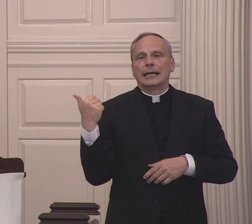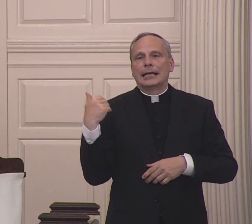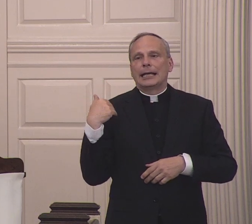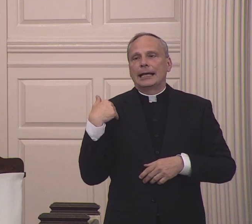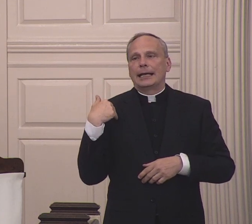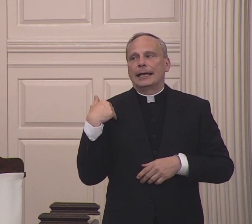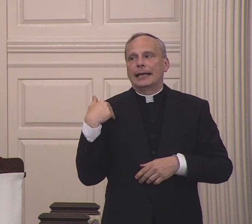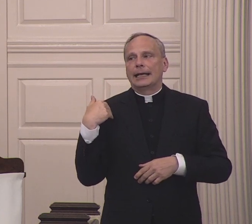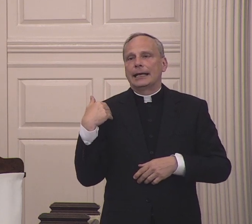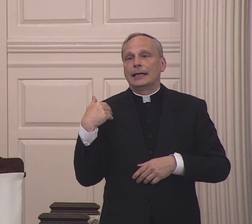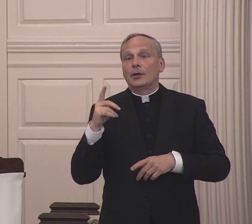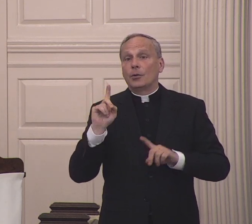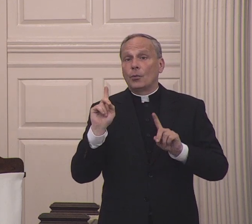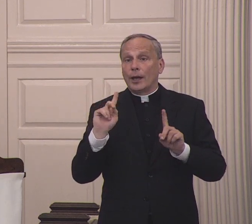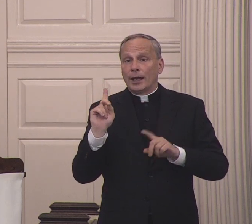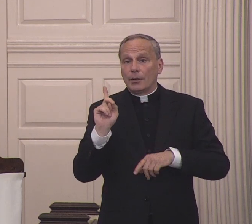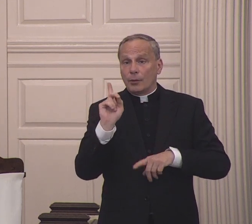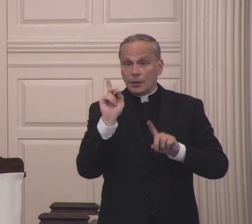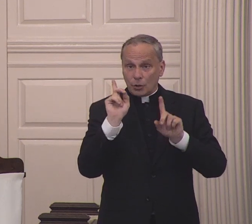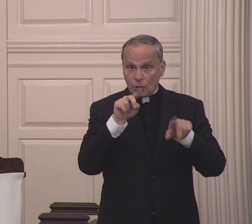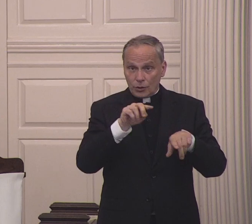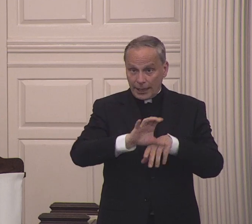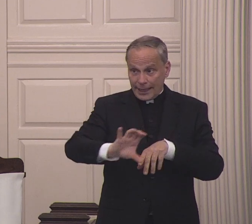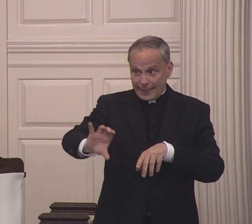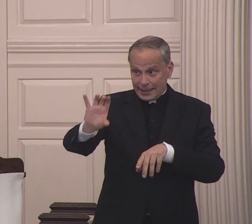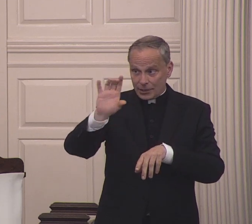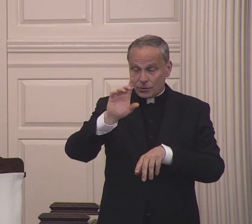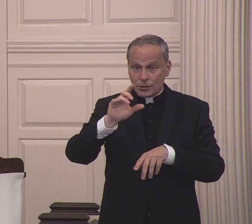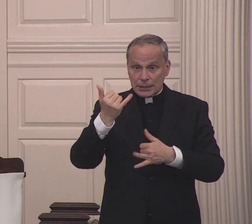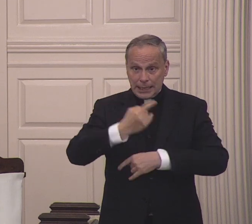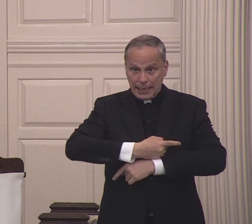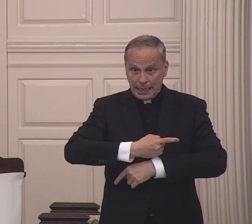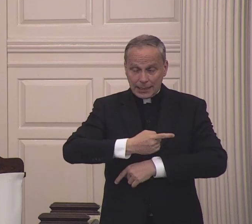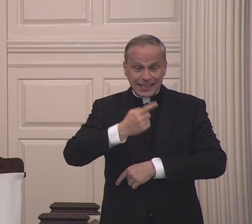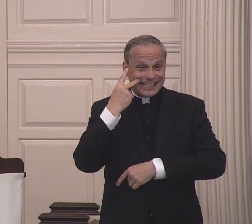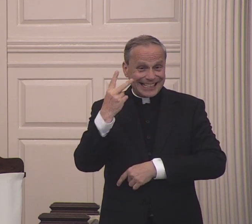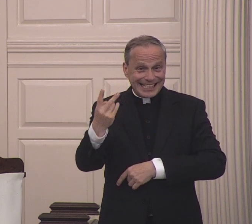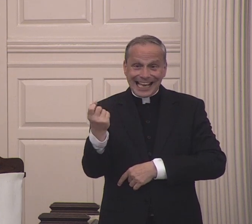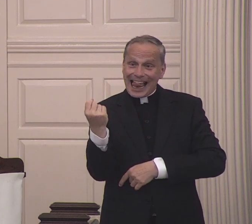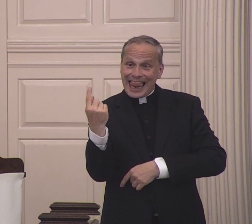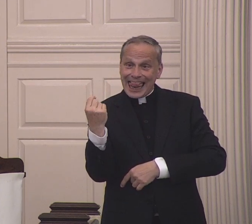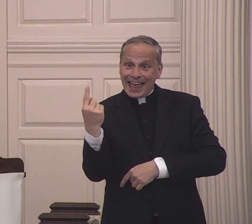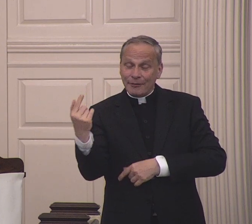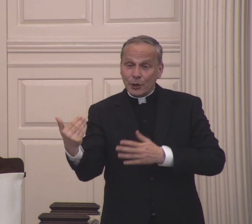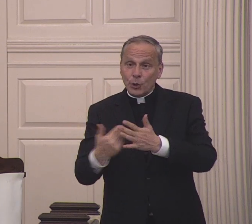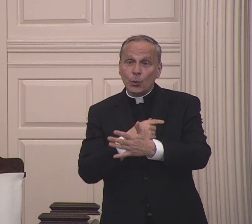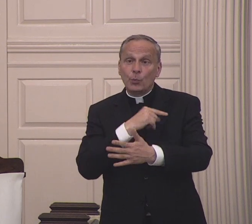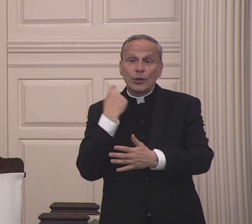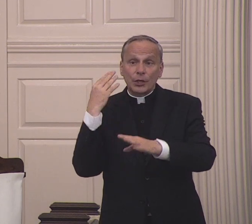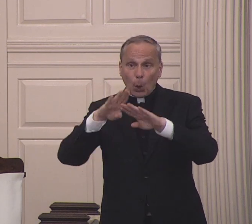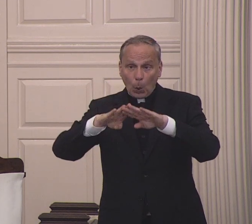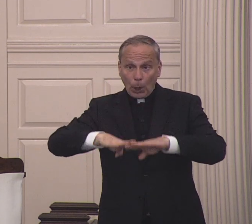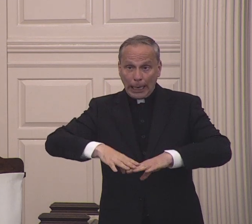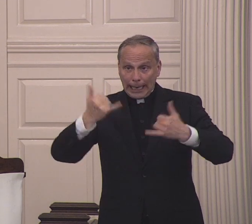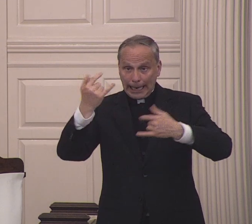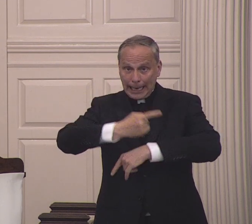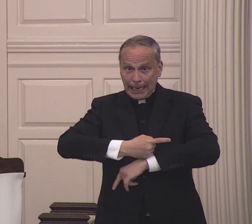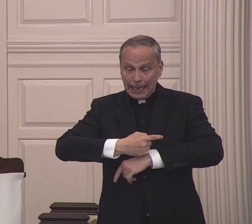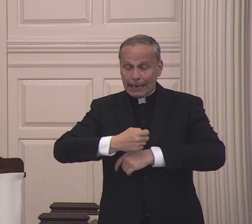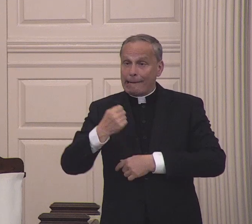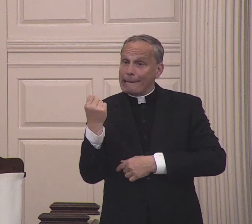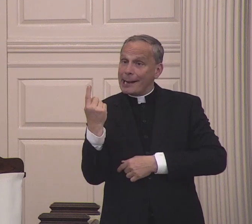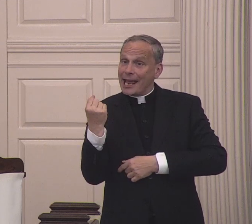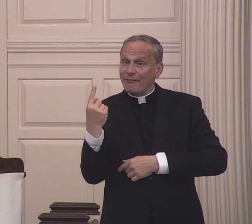the cathedral to witness the ordination of 11 new priests, 11 new